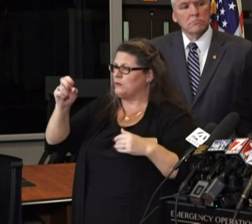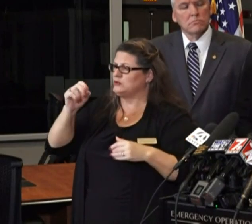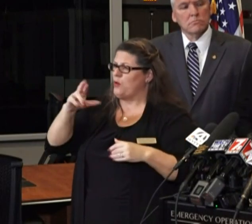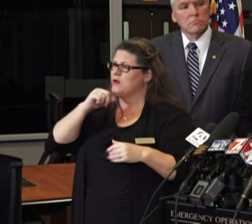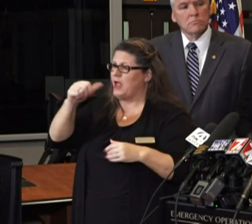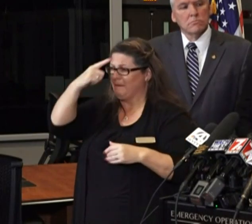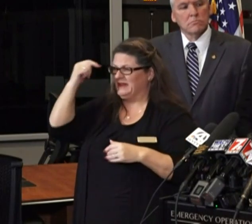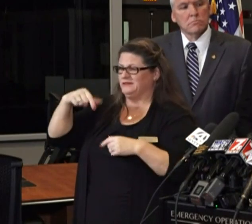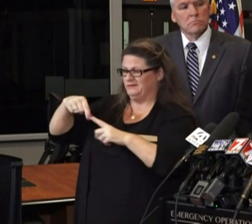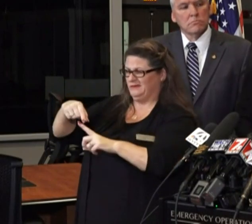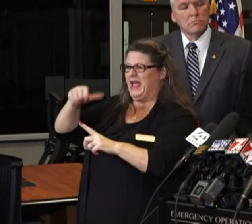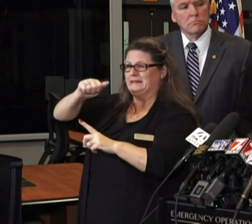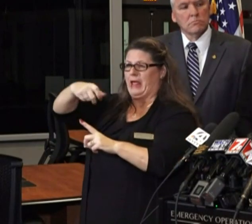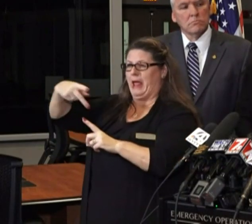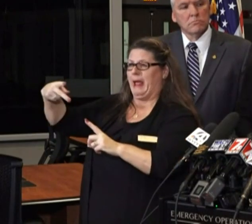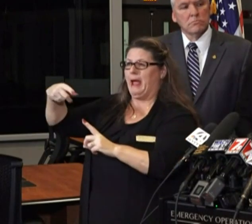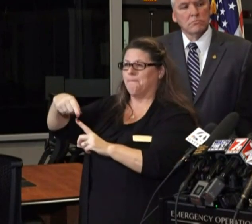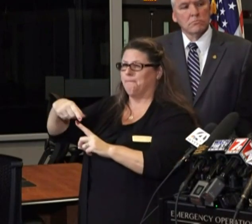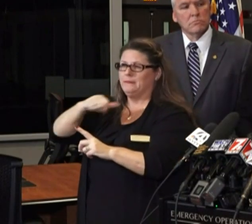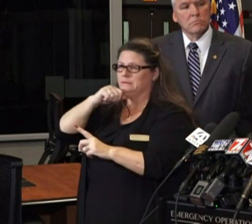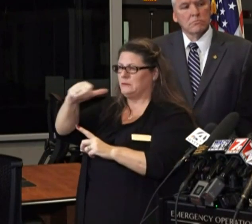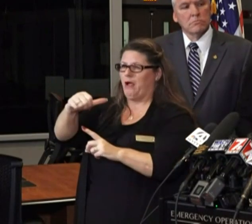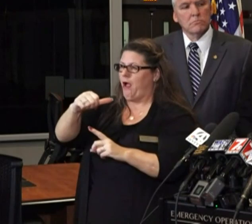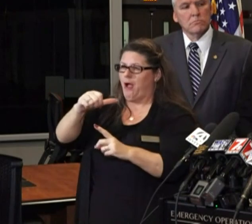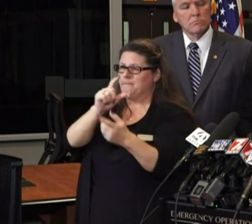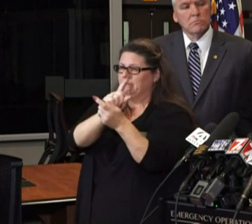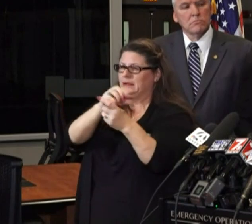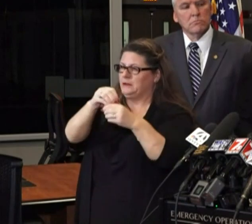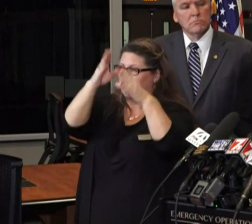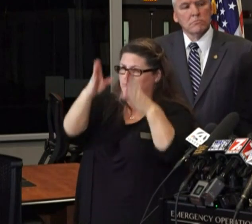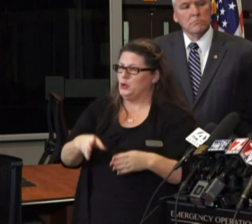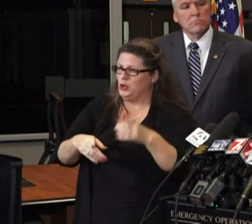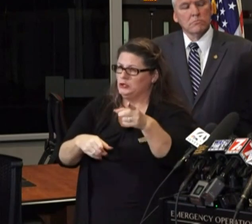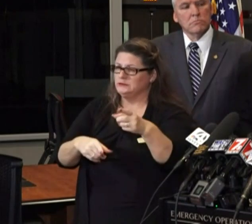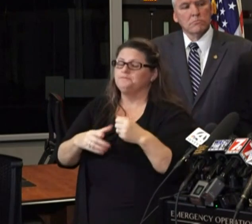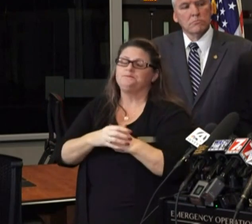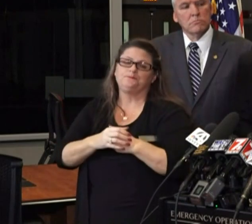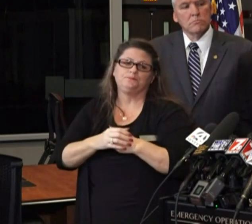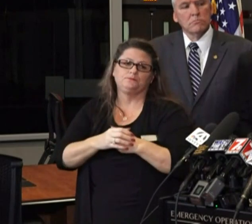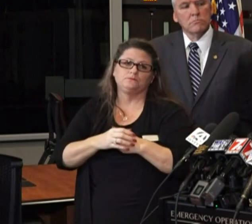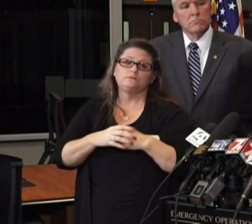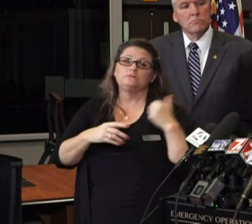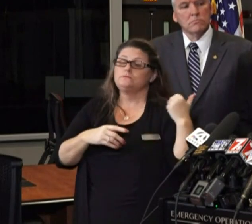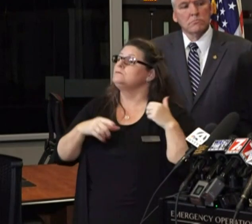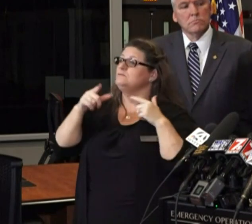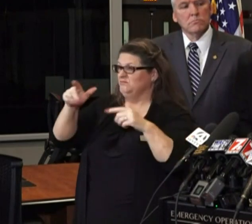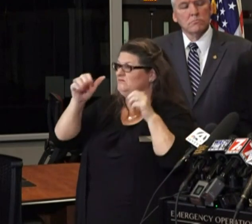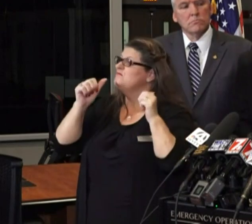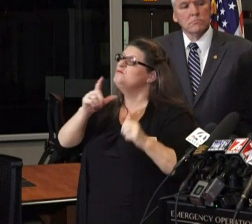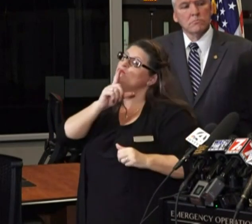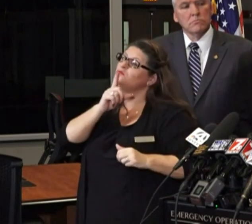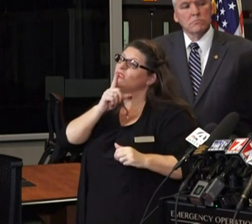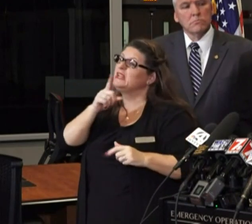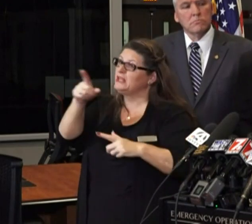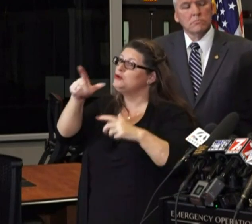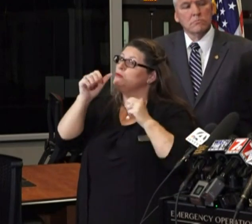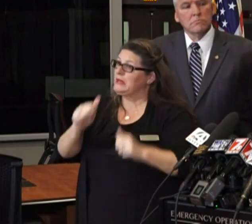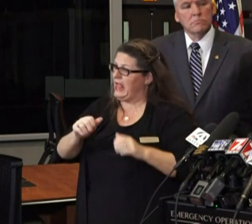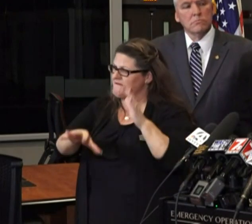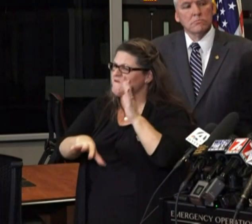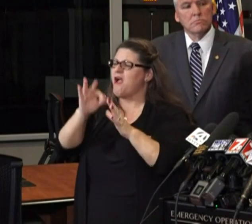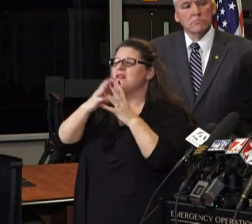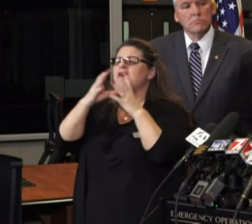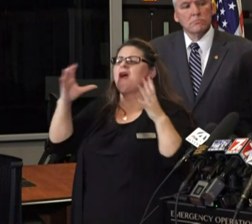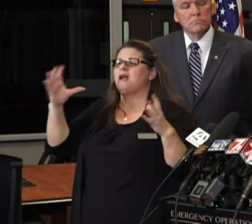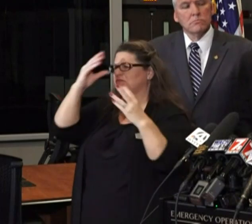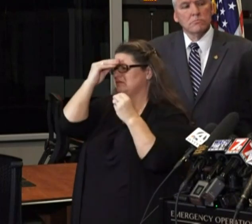what does the app accomplish when someone just goes to the app? Sure. You can accomplish actually quite a bit through telemedicine and an app.